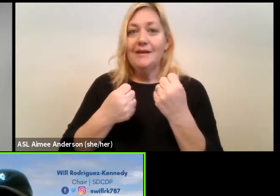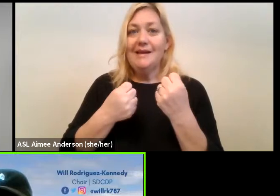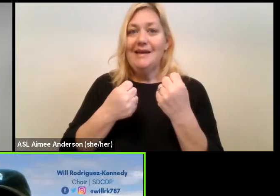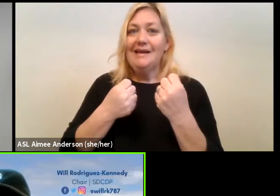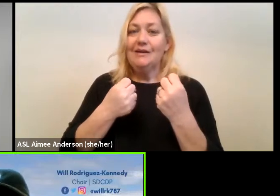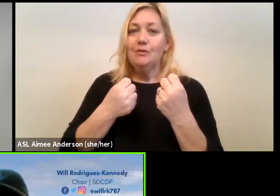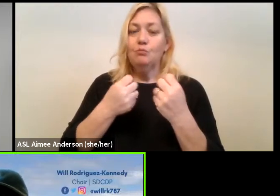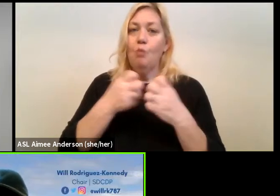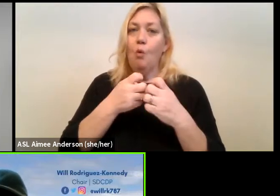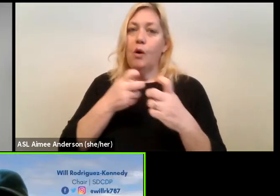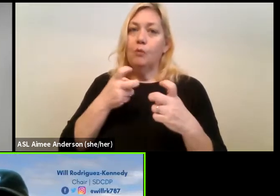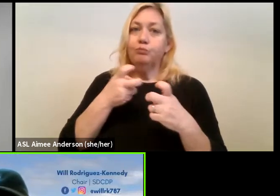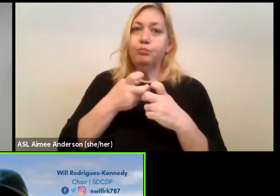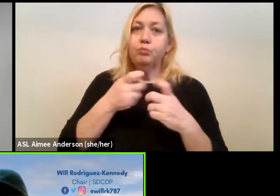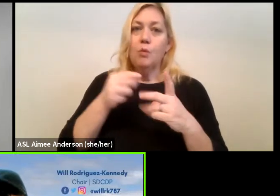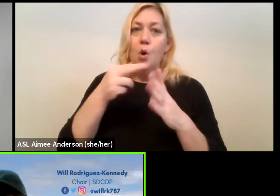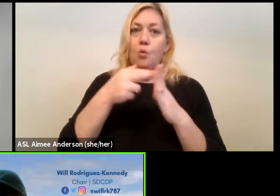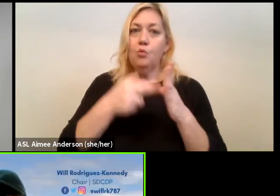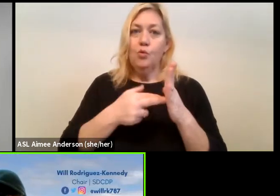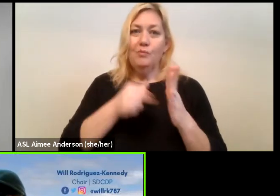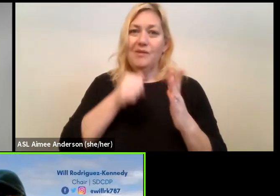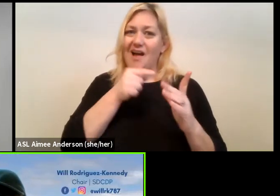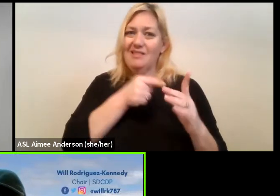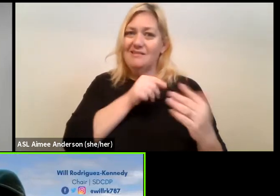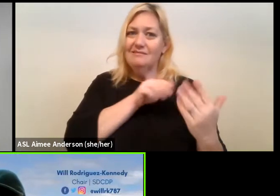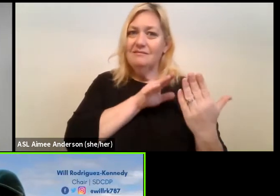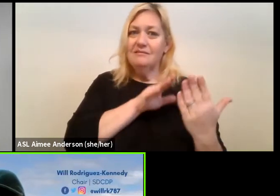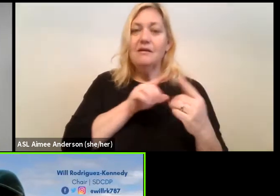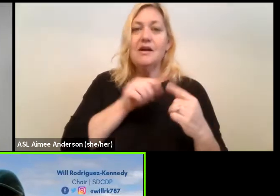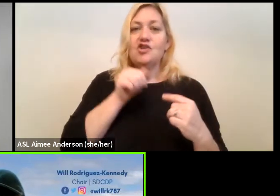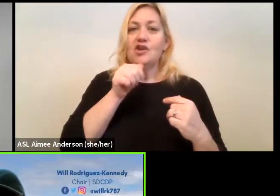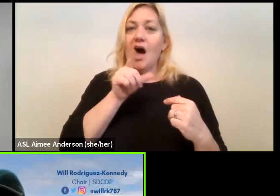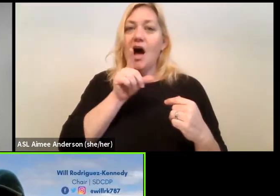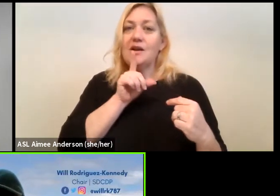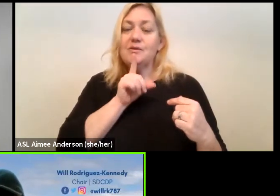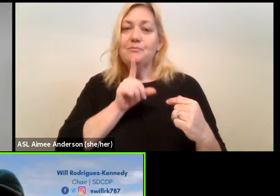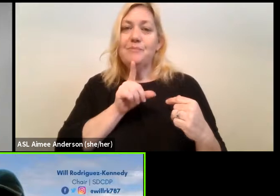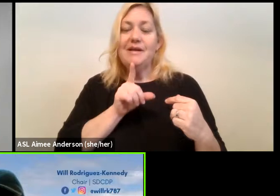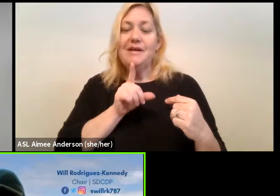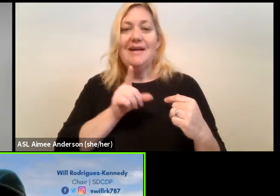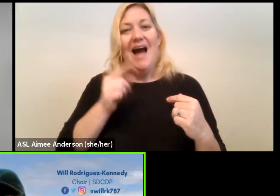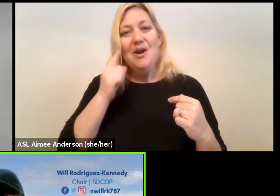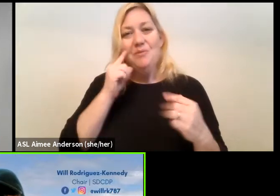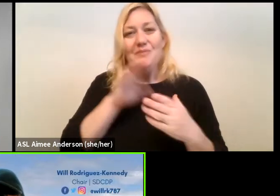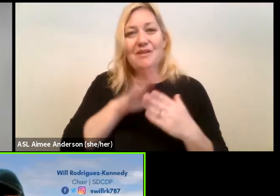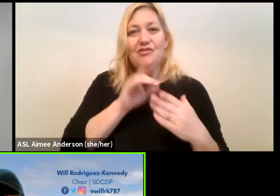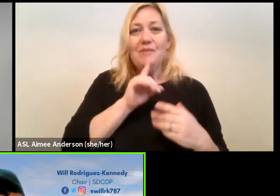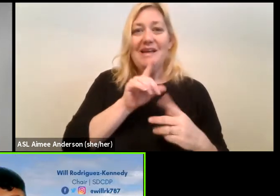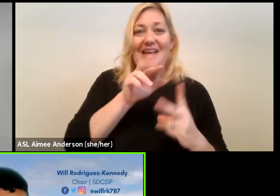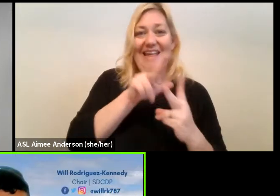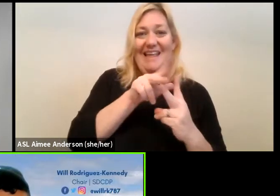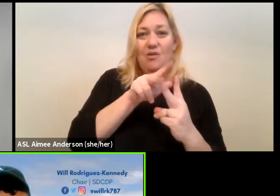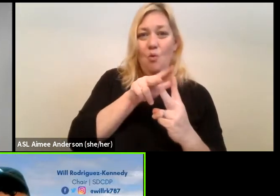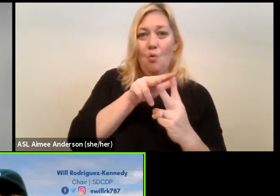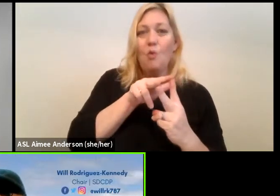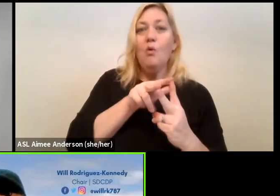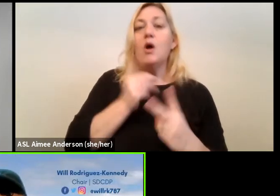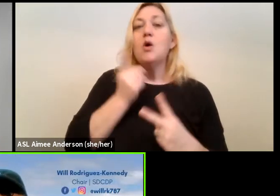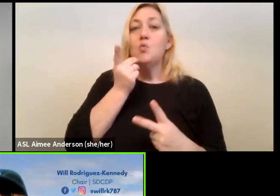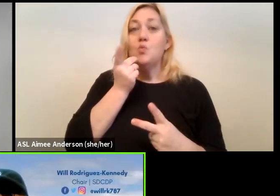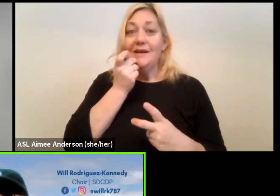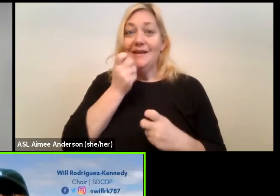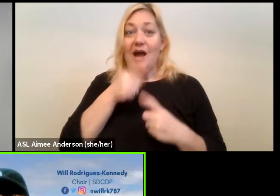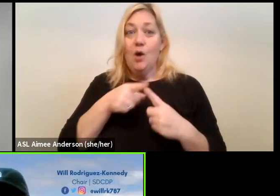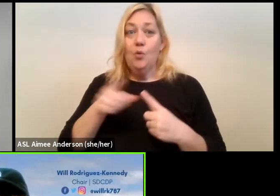as, but not the way that we're doing it. So it should not be. I don't believe it should be an either or. Recently, I just went on a